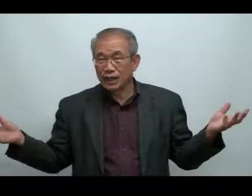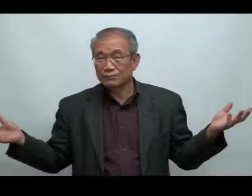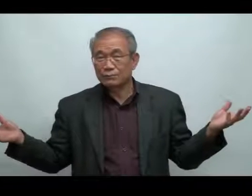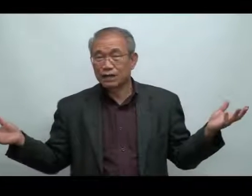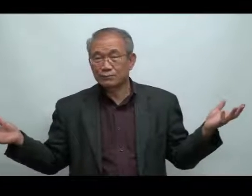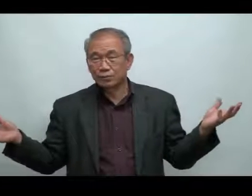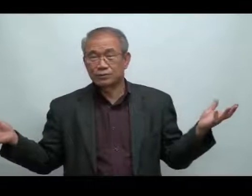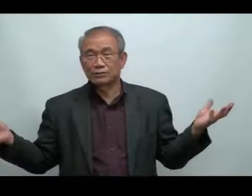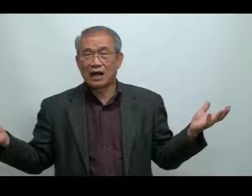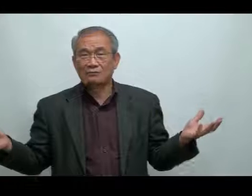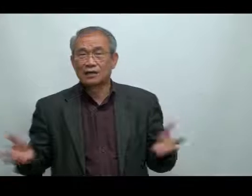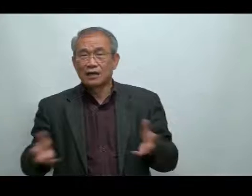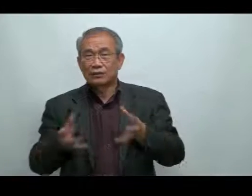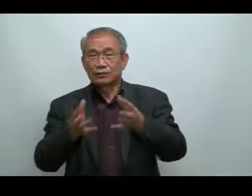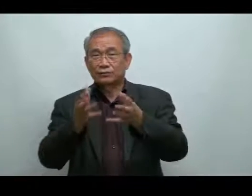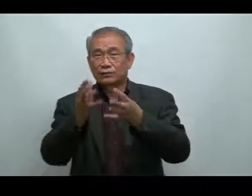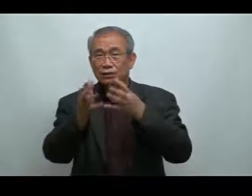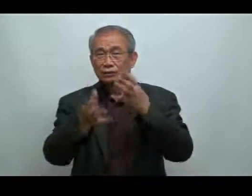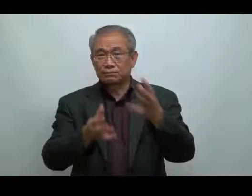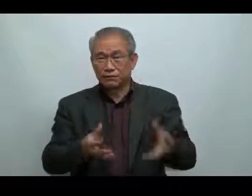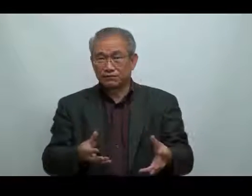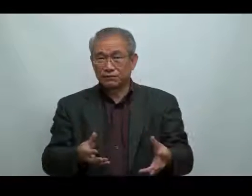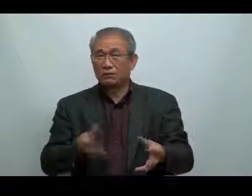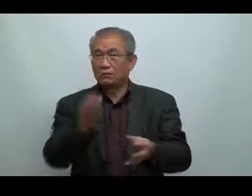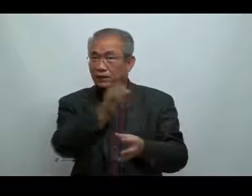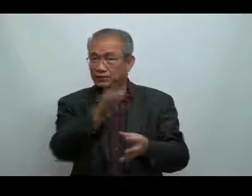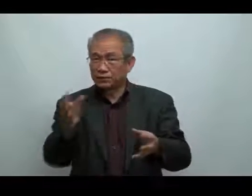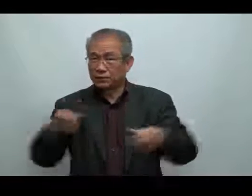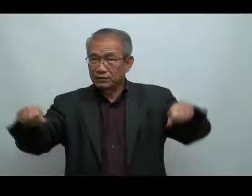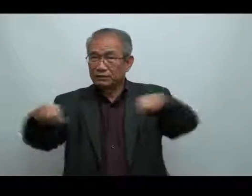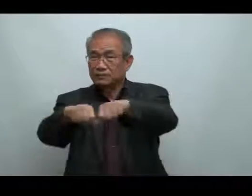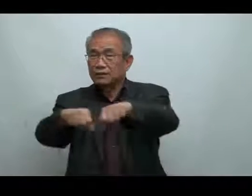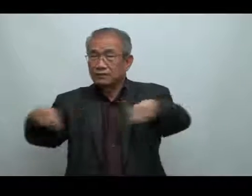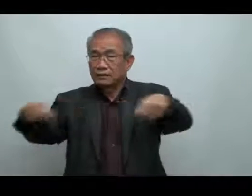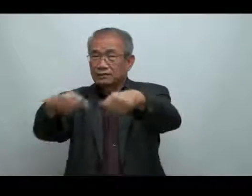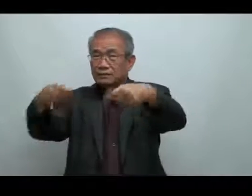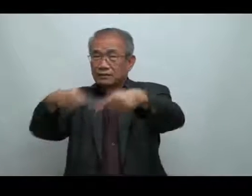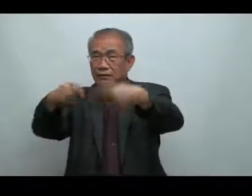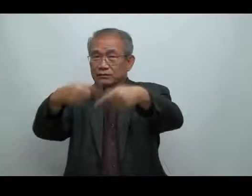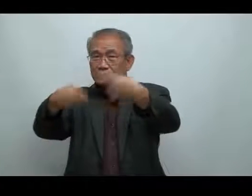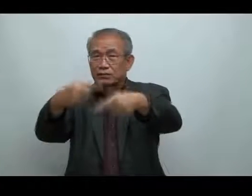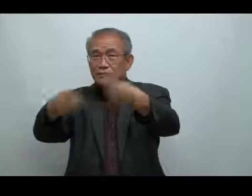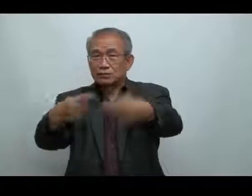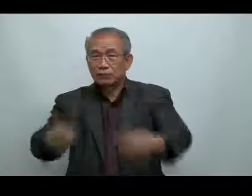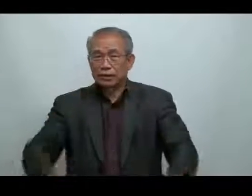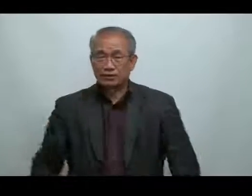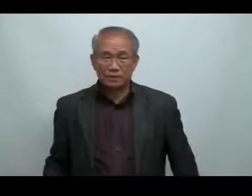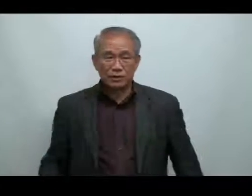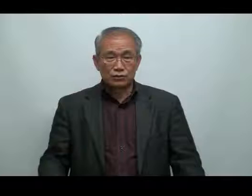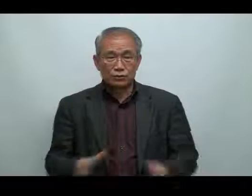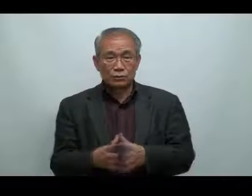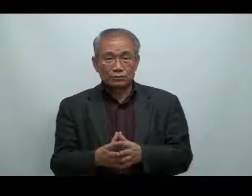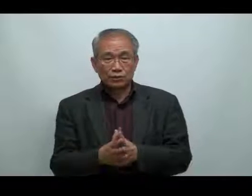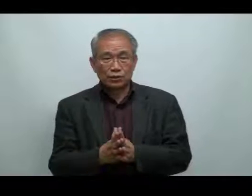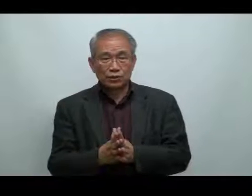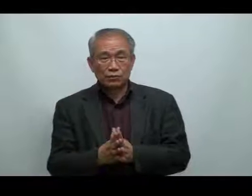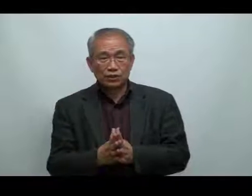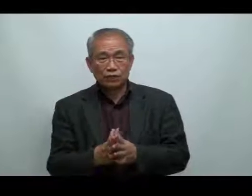100 times, 200 times until the song is perfect, or part of the song, and then stitch them together. So when we learn to sing, we